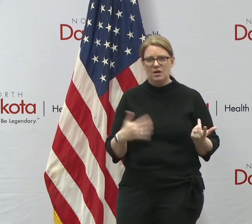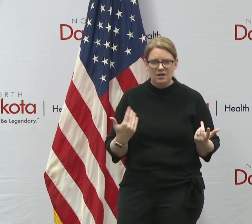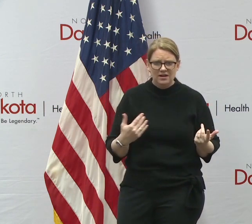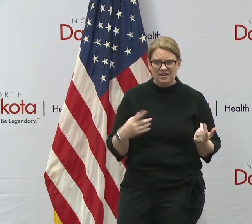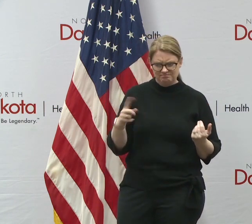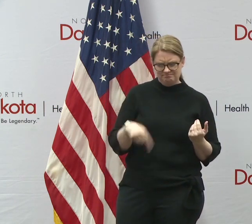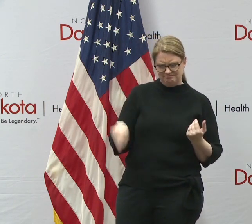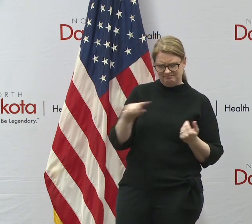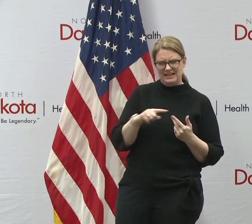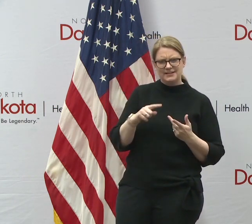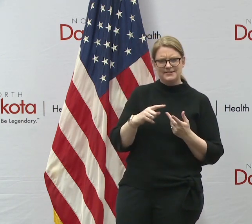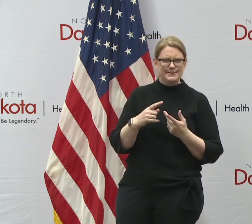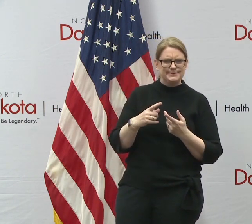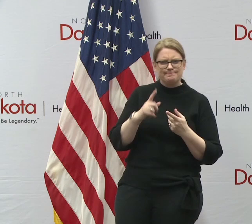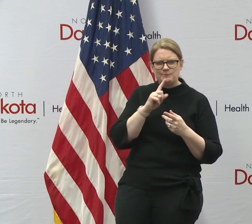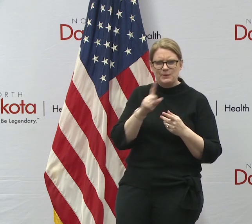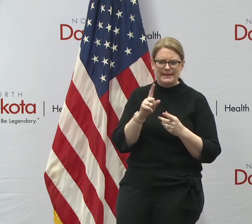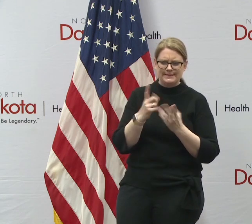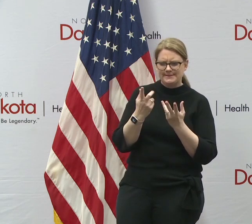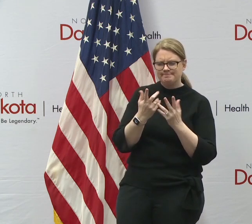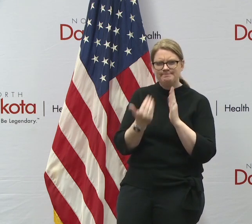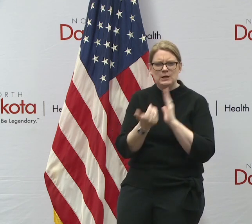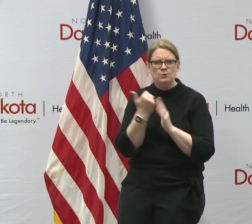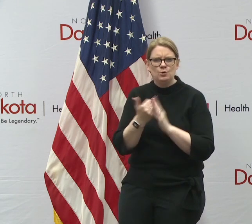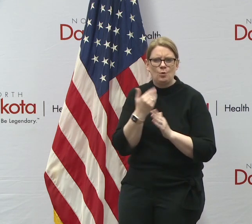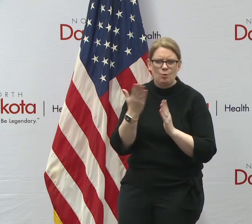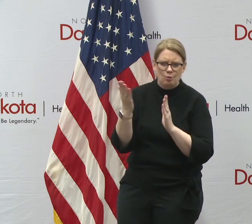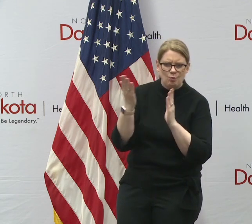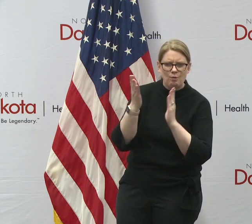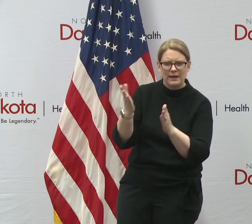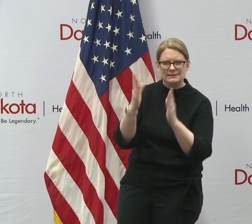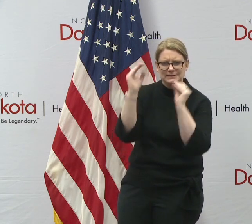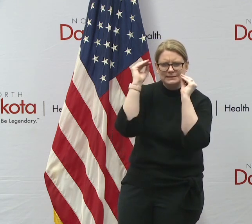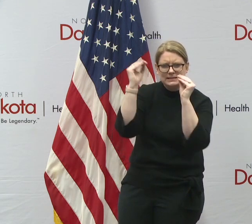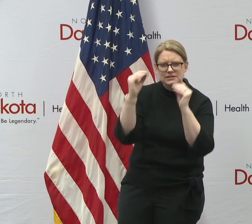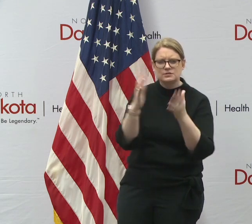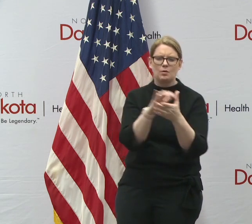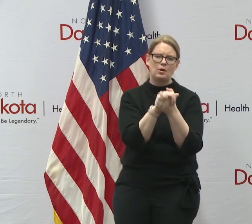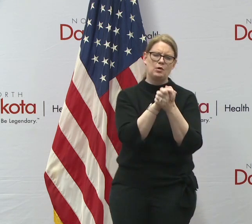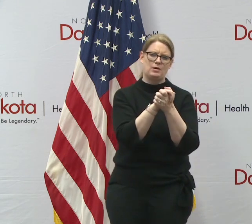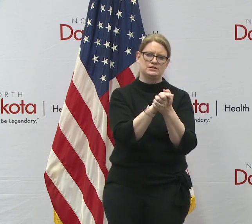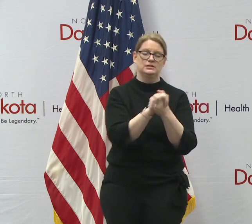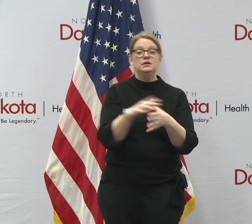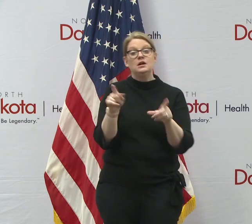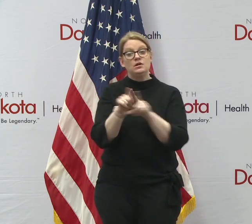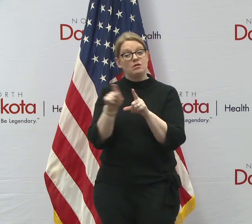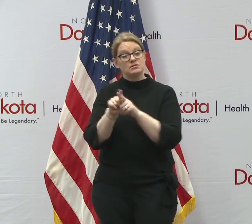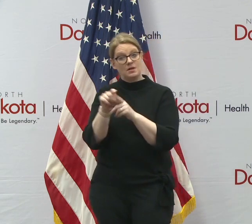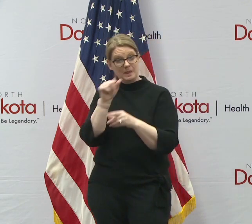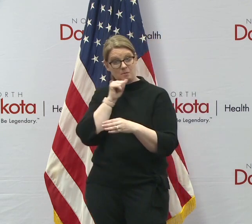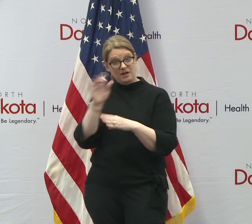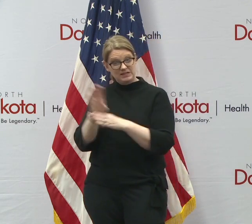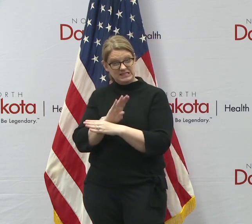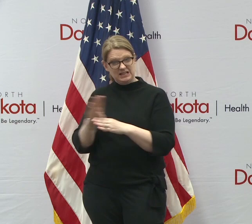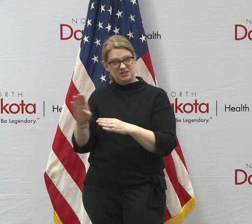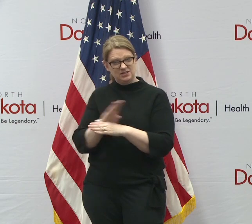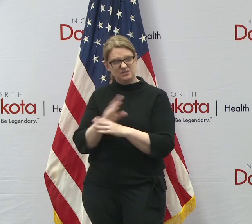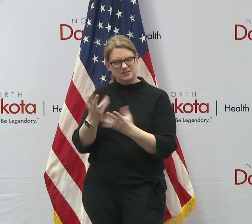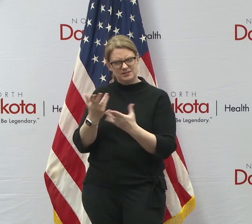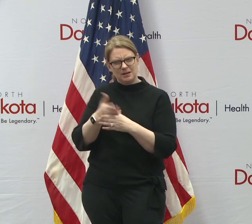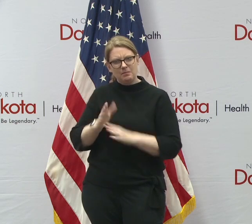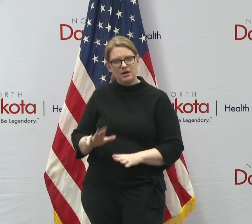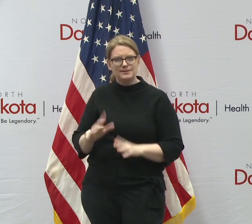is being delivered. And so again, congratulations to everybody, and thanks to private sector partners that may have helped